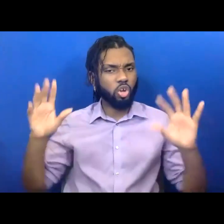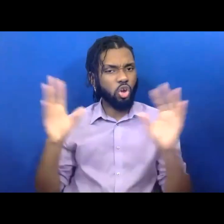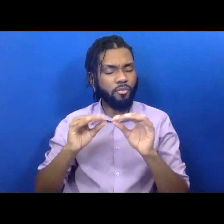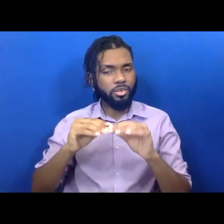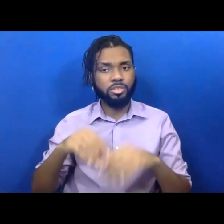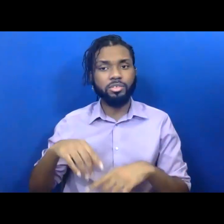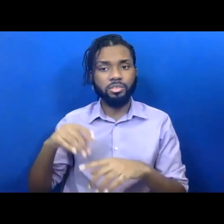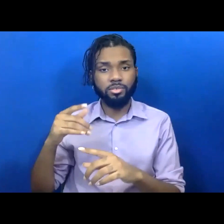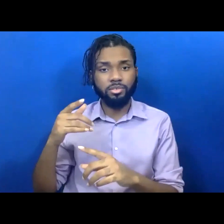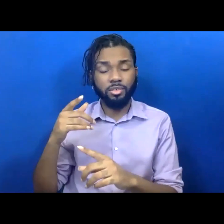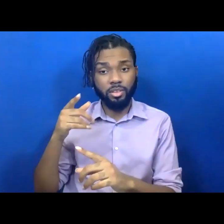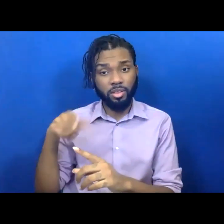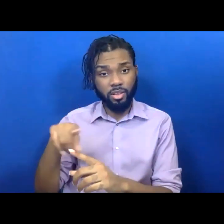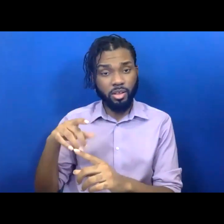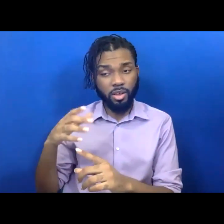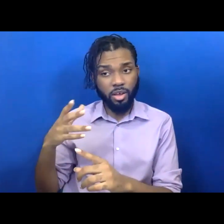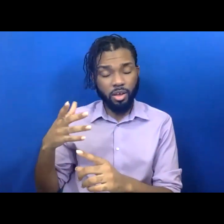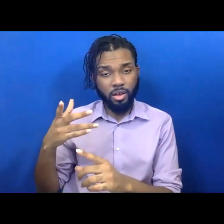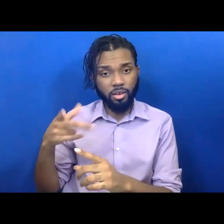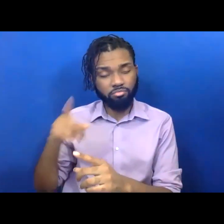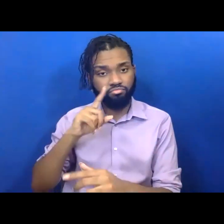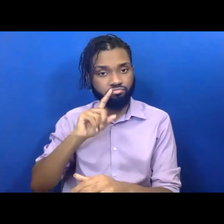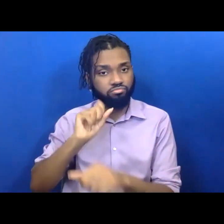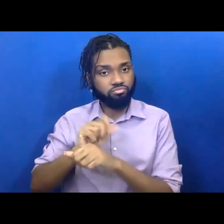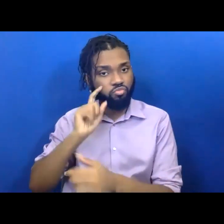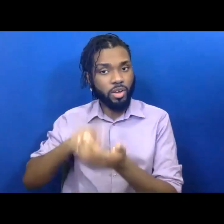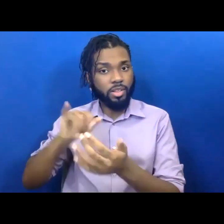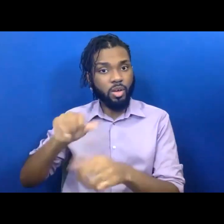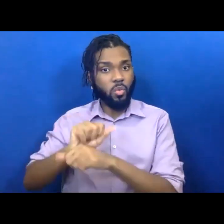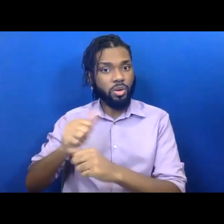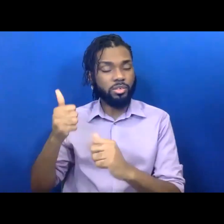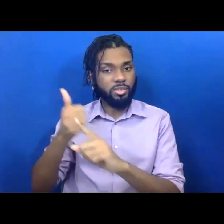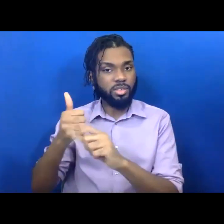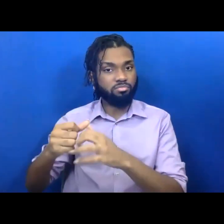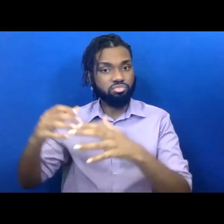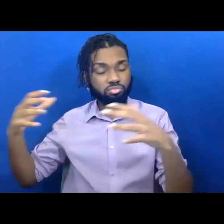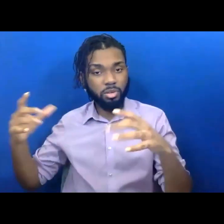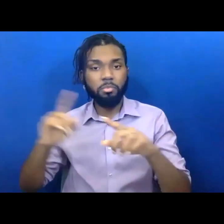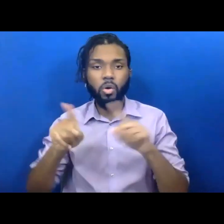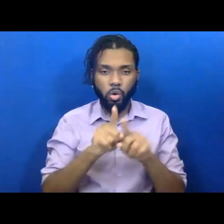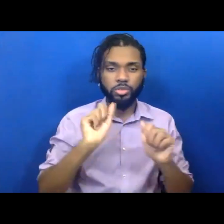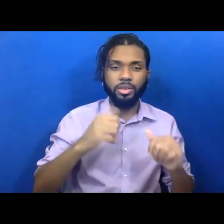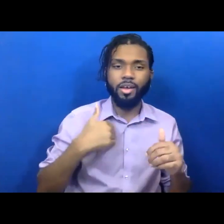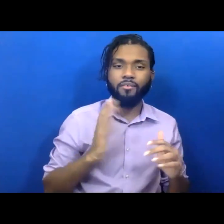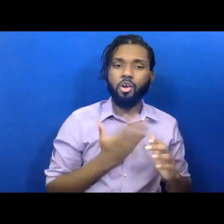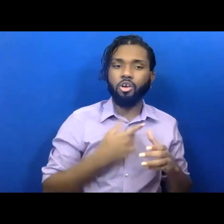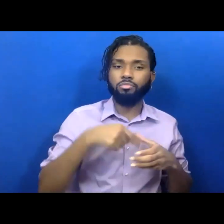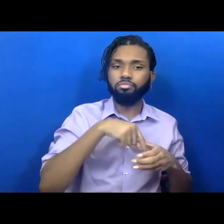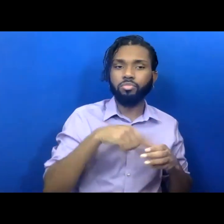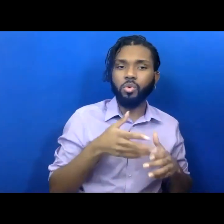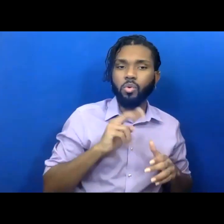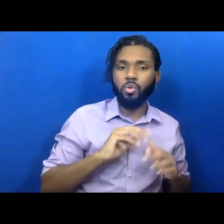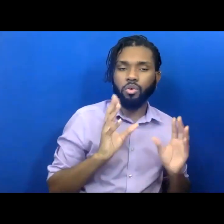celebrate the fact that this work is really expansive. And then we can go back to our smaller conferences and think about that work in